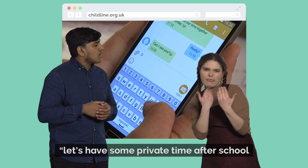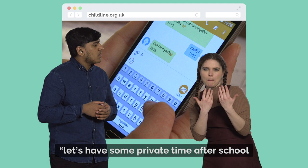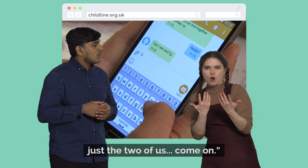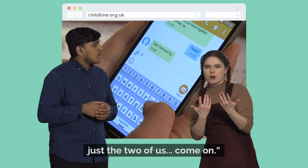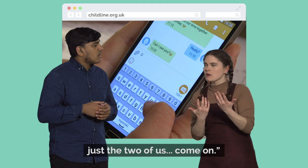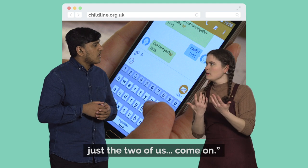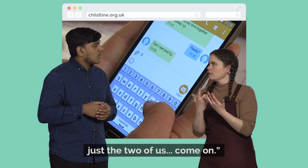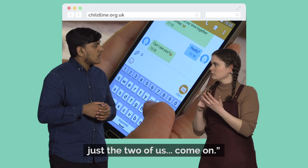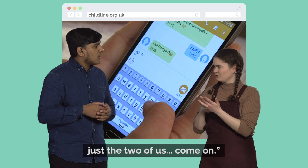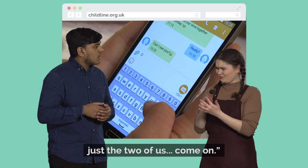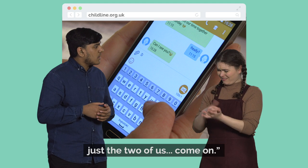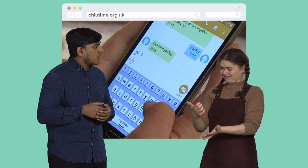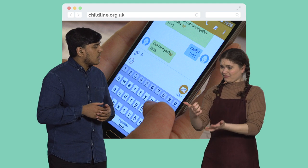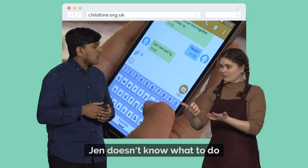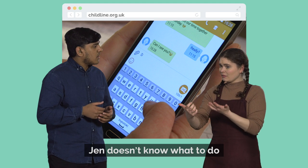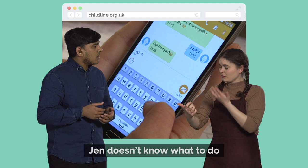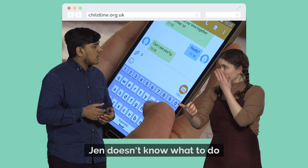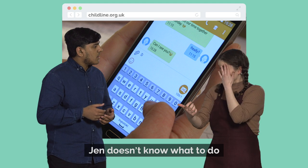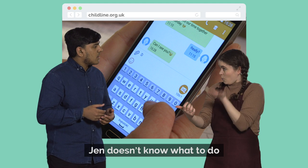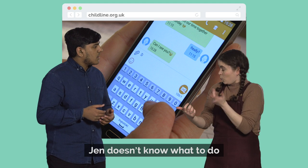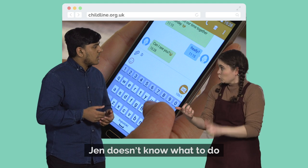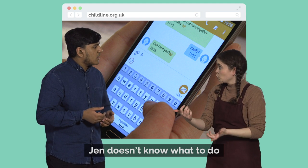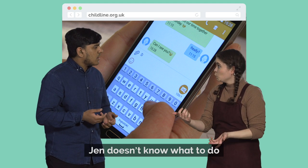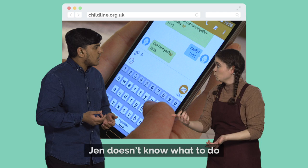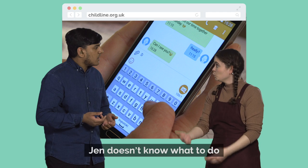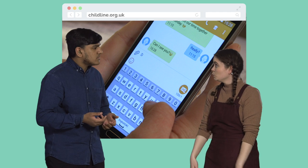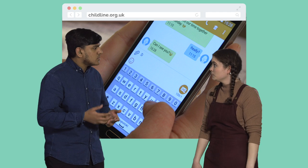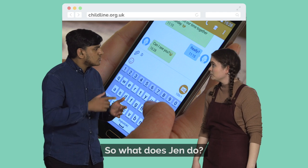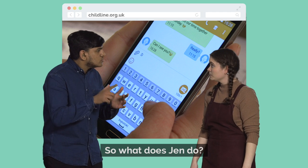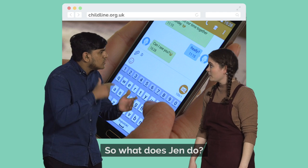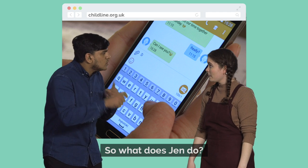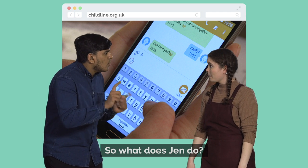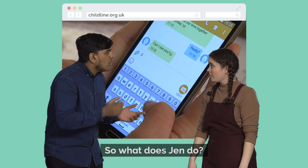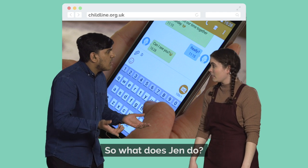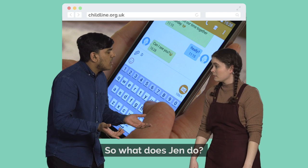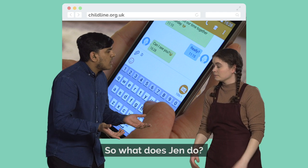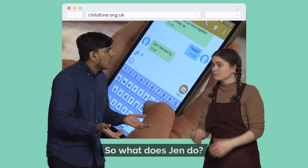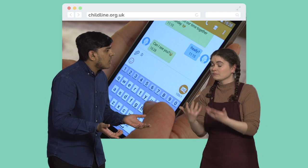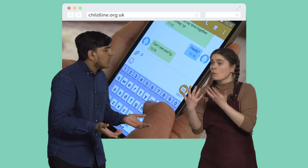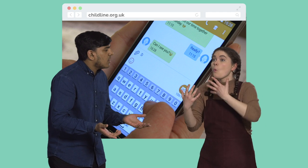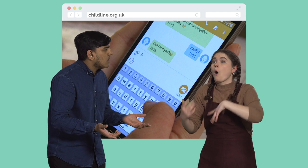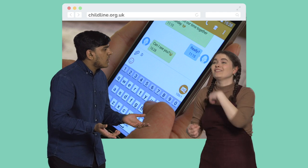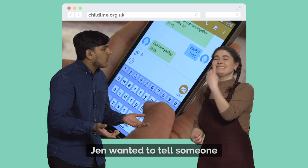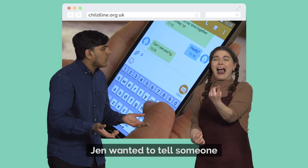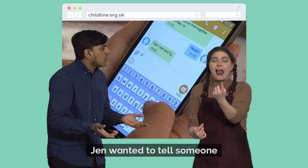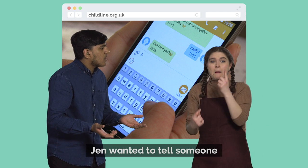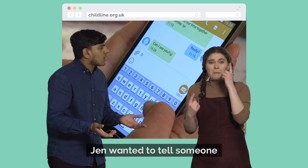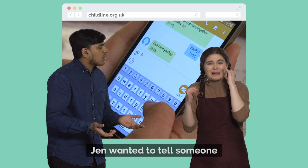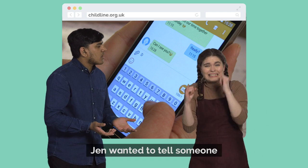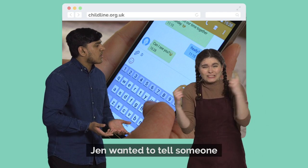Just the two of us. Come on. Jen doesn't know what to do. So what does Jen do? Jen wanted to